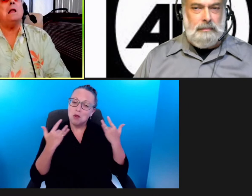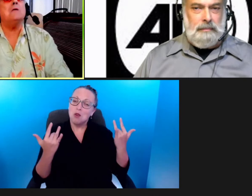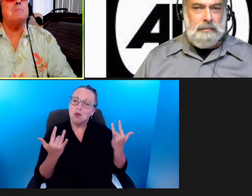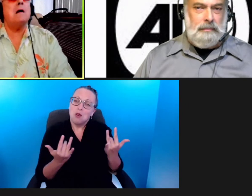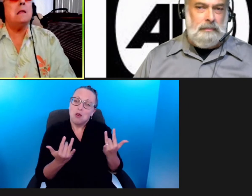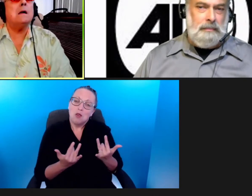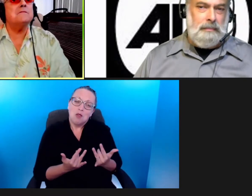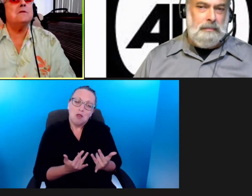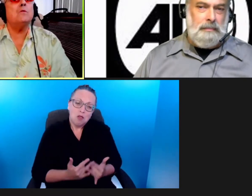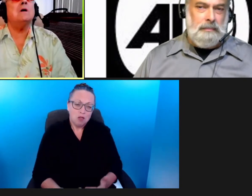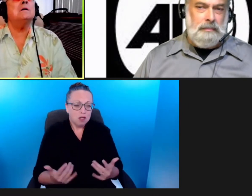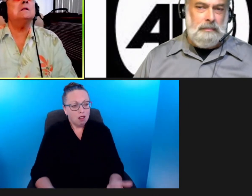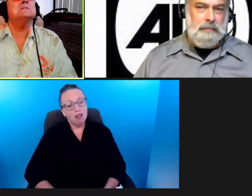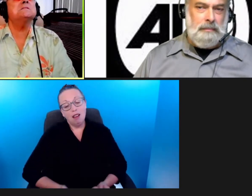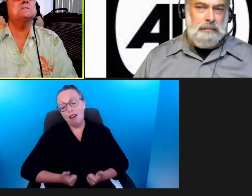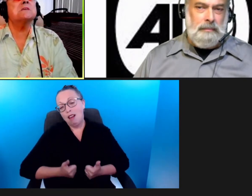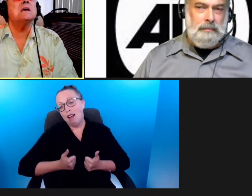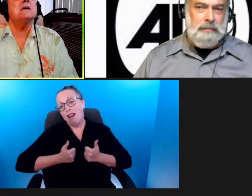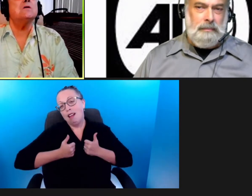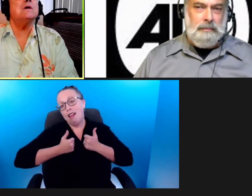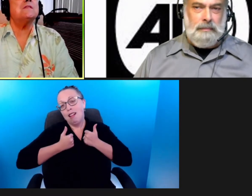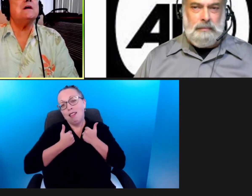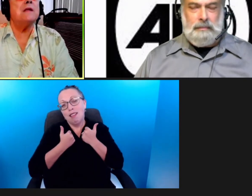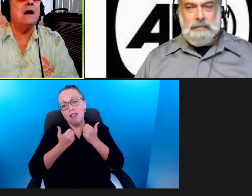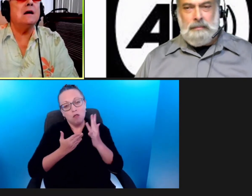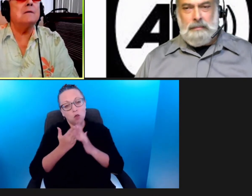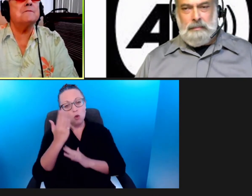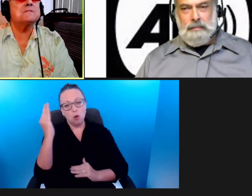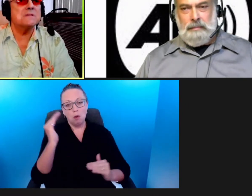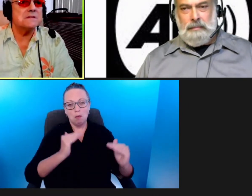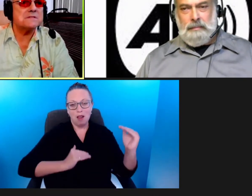I live my life in balance with an